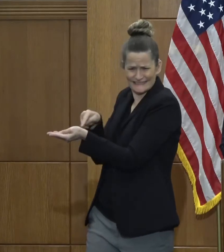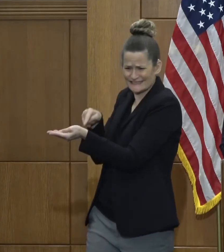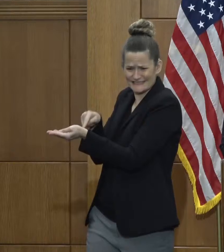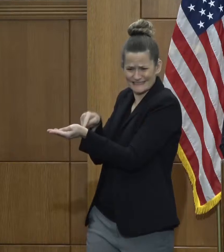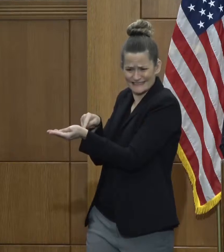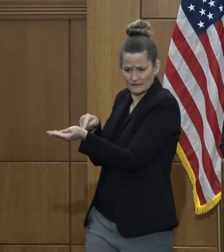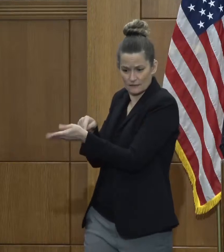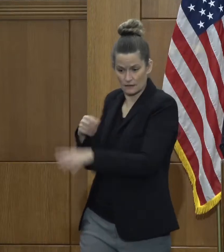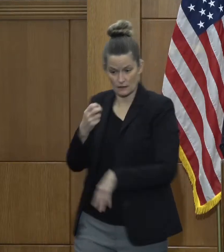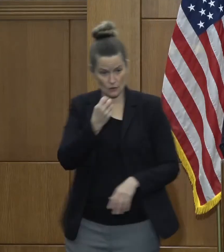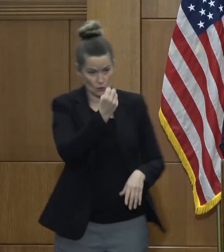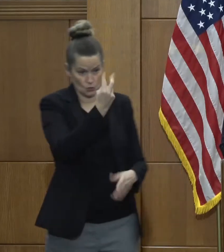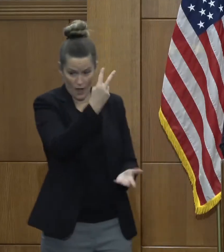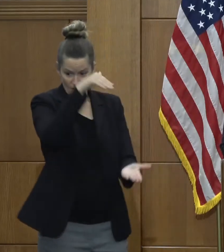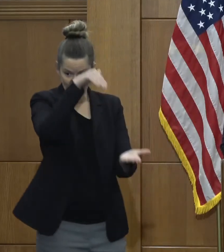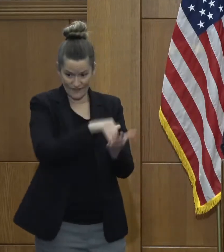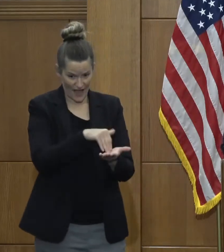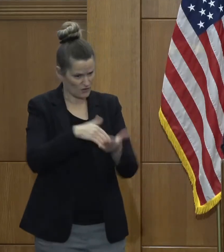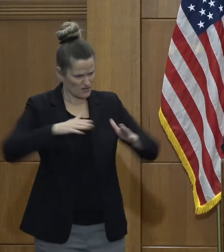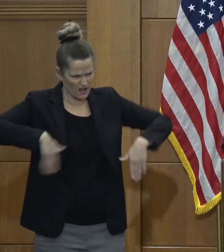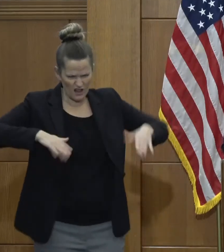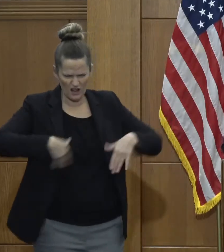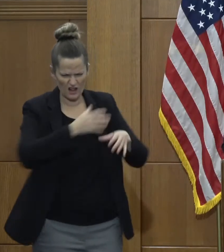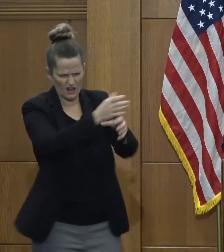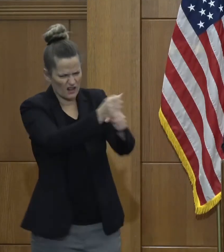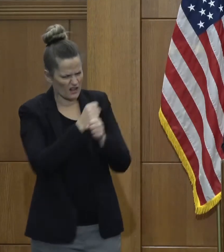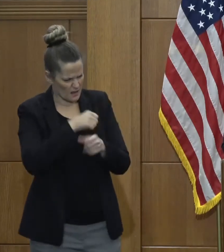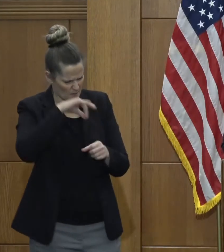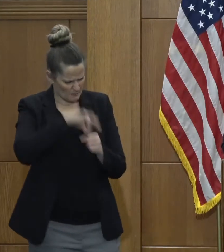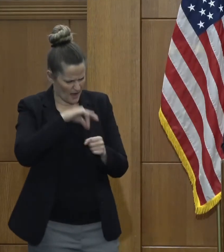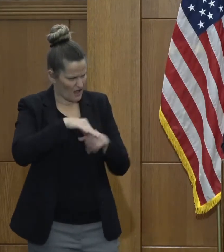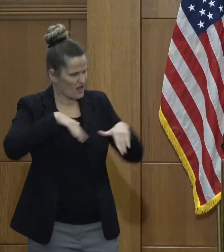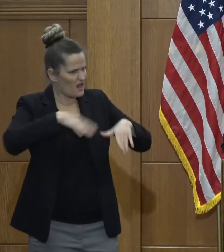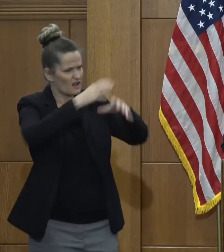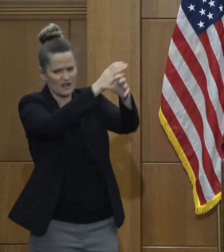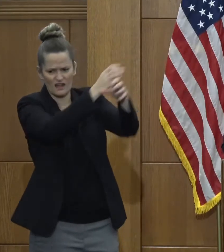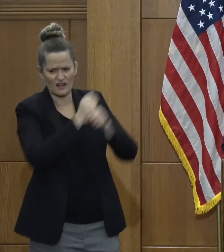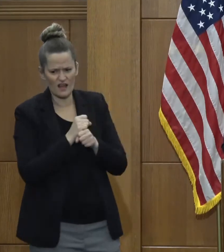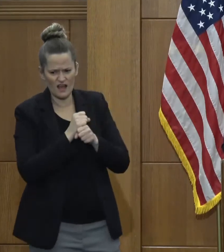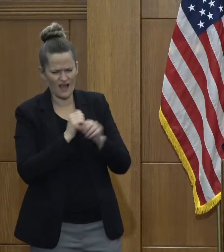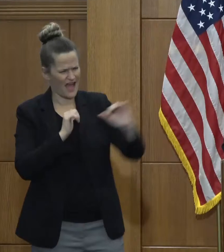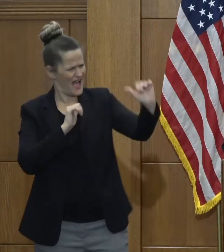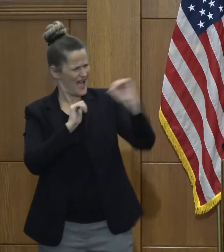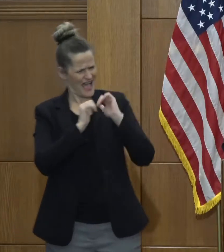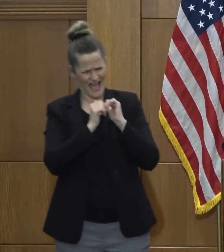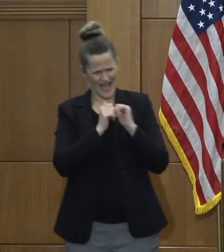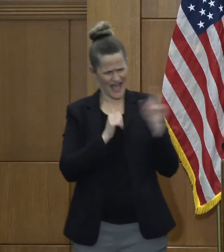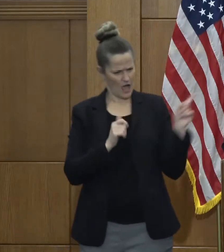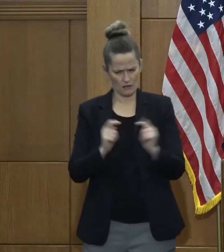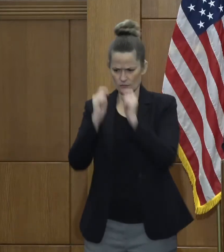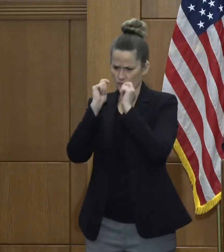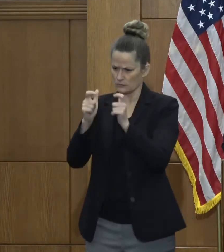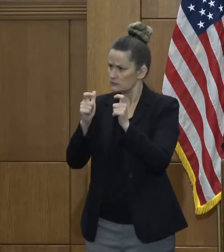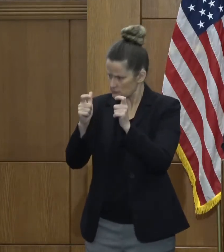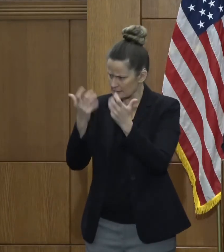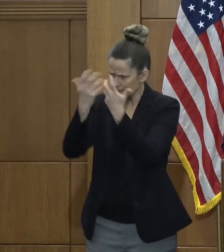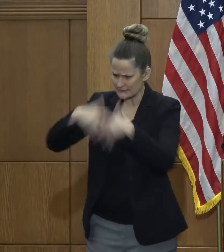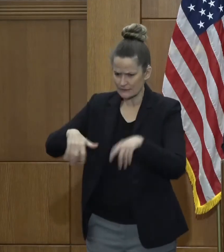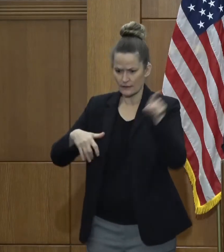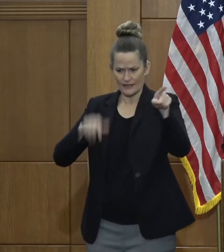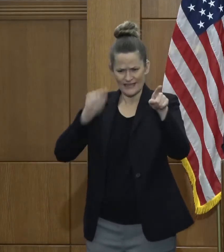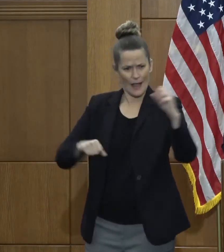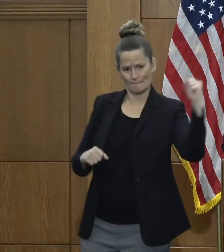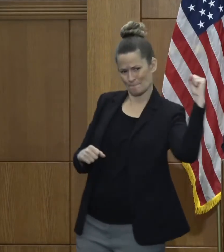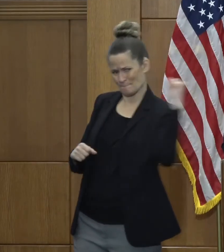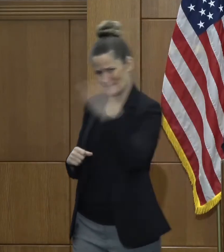mail-in was your biggest concern in USPS. Have you gotten a sense about how quickly the mail-in ballots that you've gotten so far, the amount